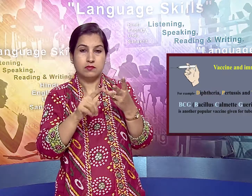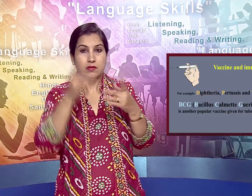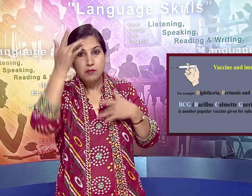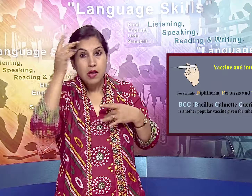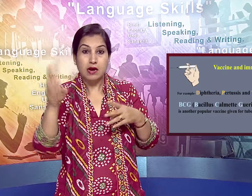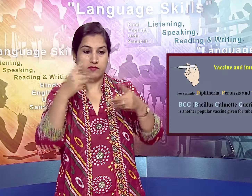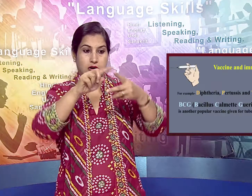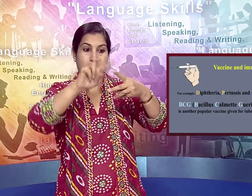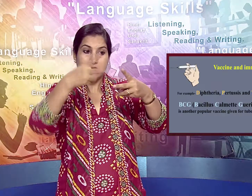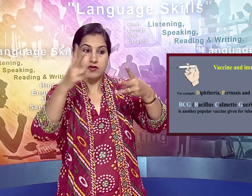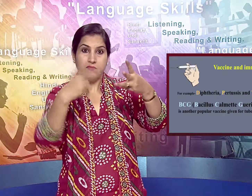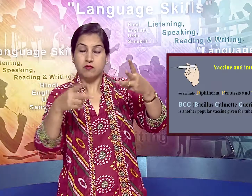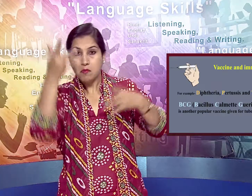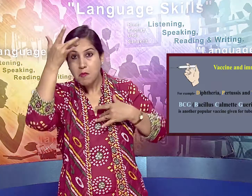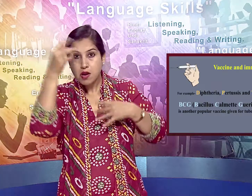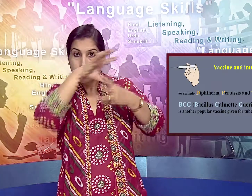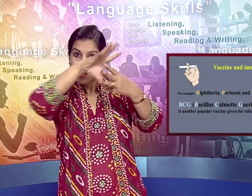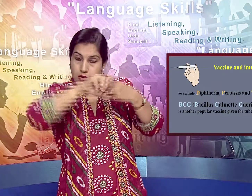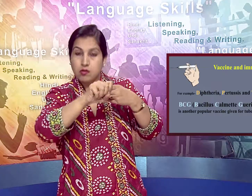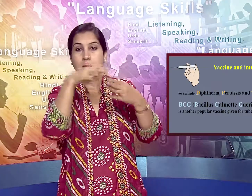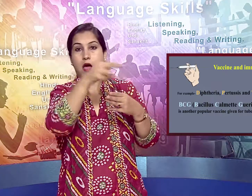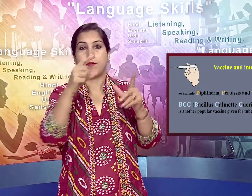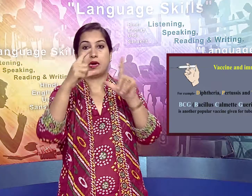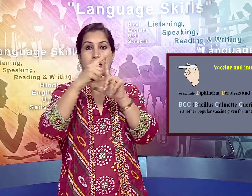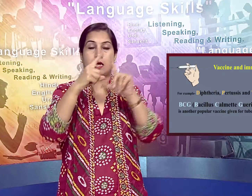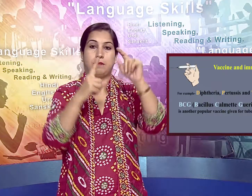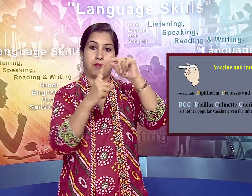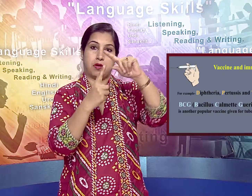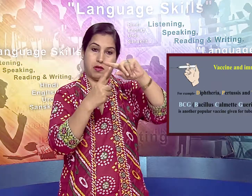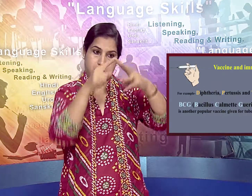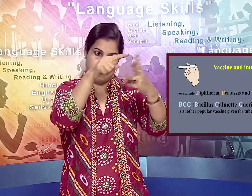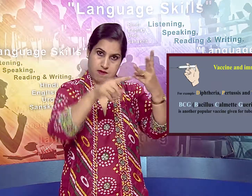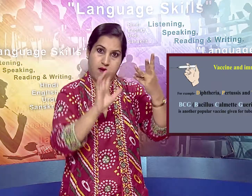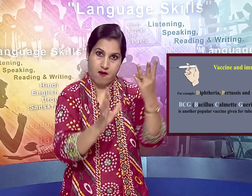different disease. So this vaccine is used